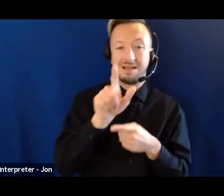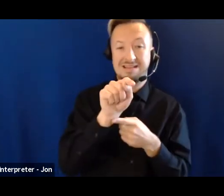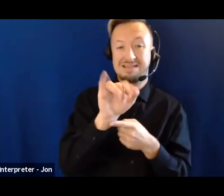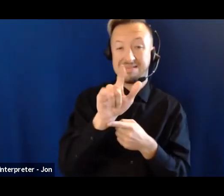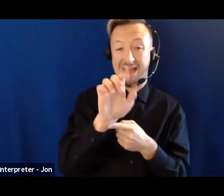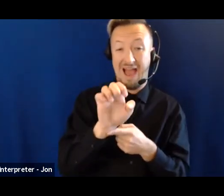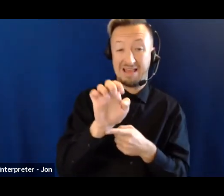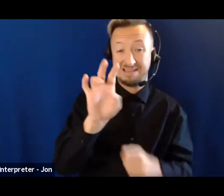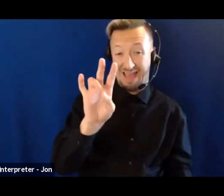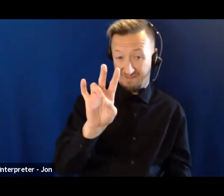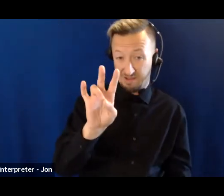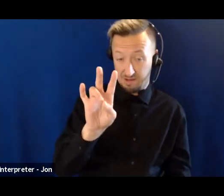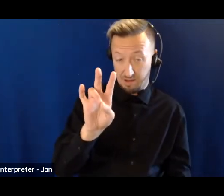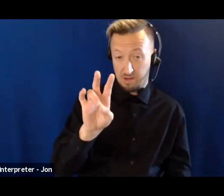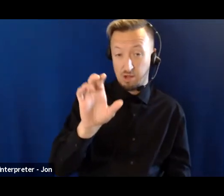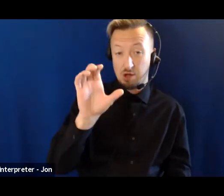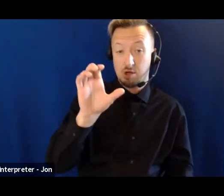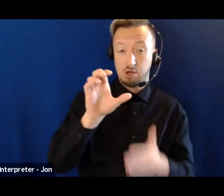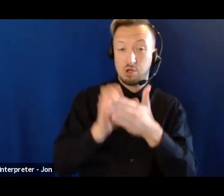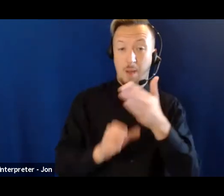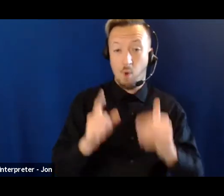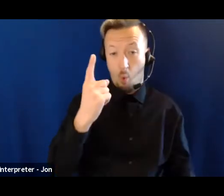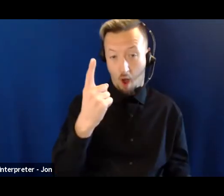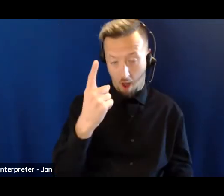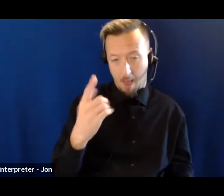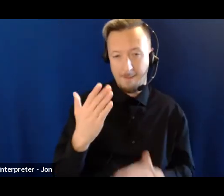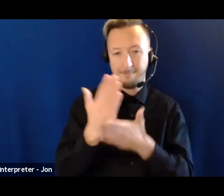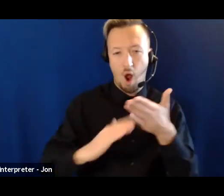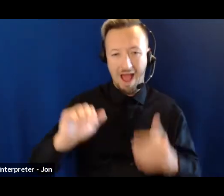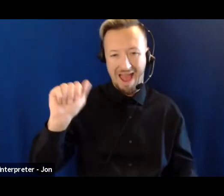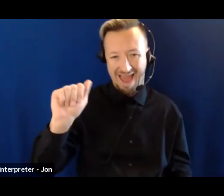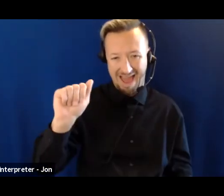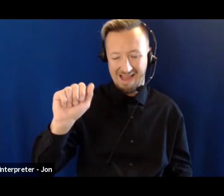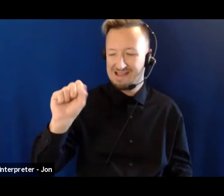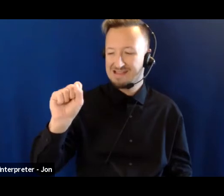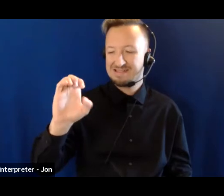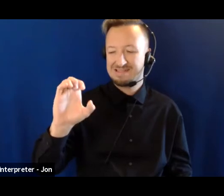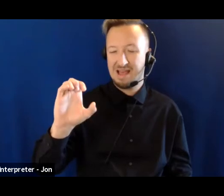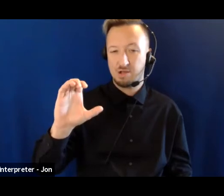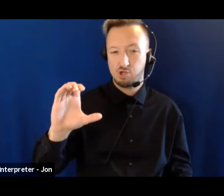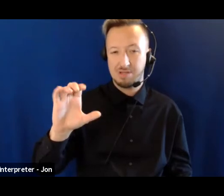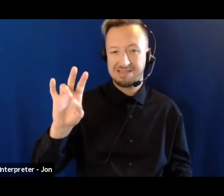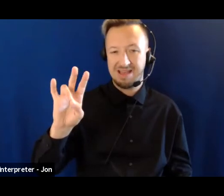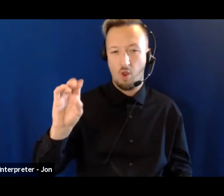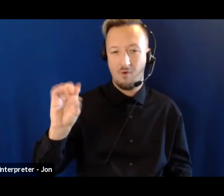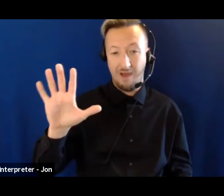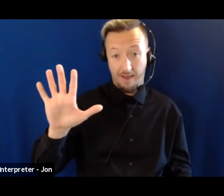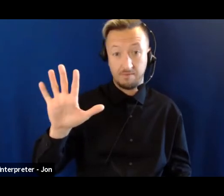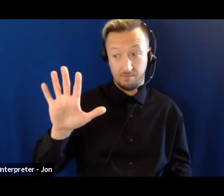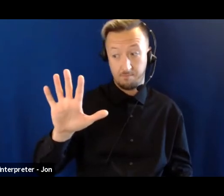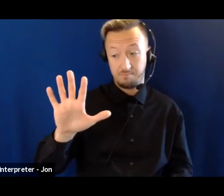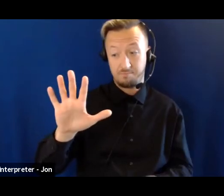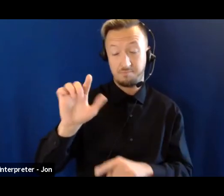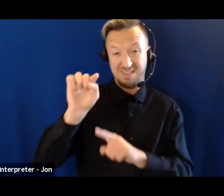7, Chapter 1, specifically Part A, and Section 705. And that is the one that